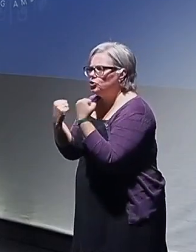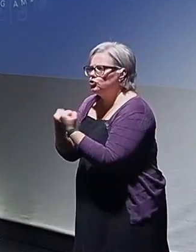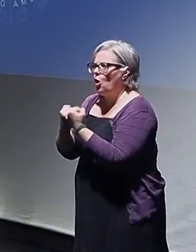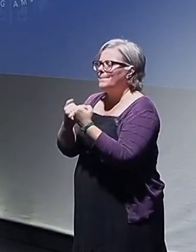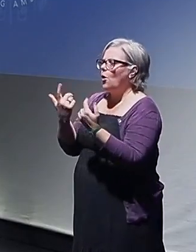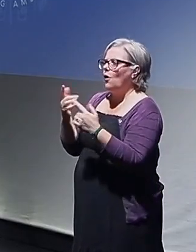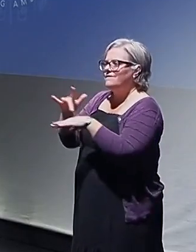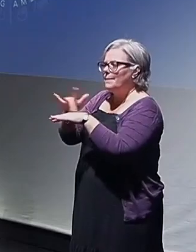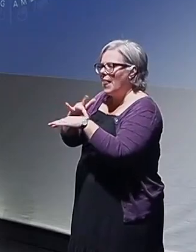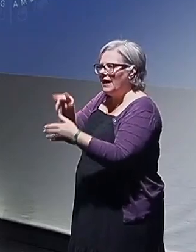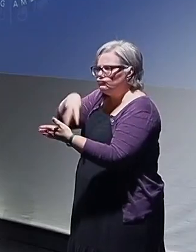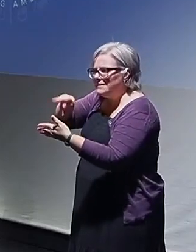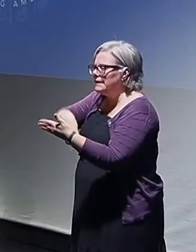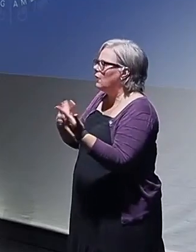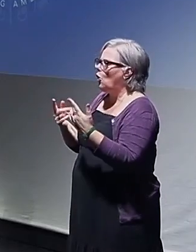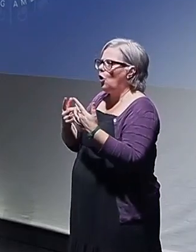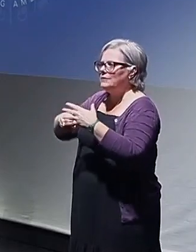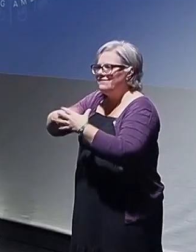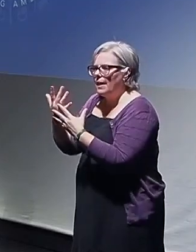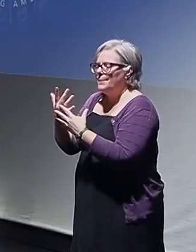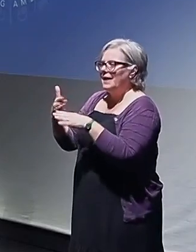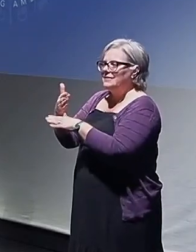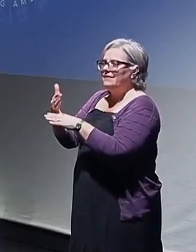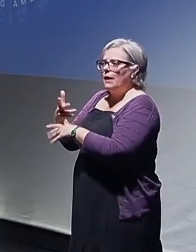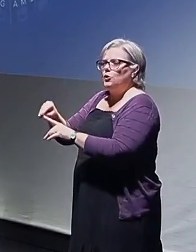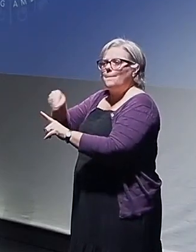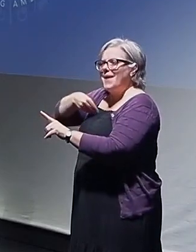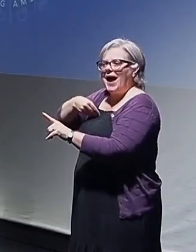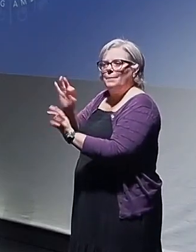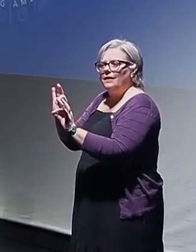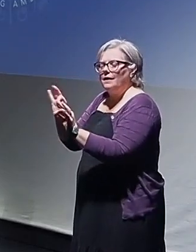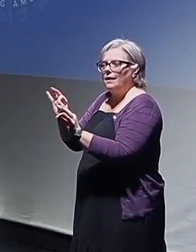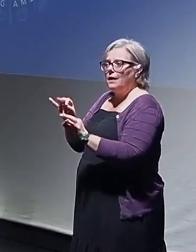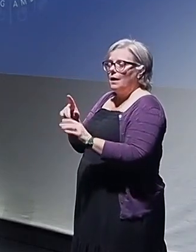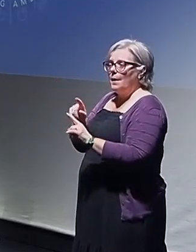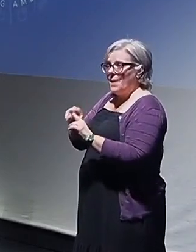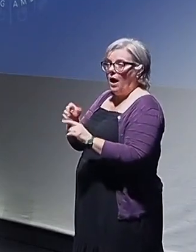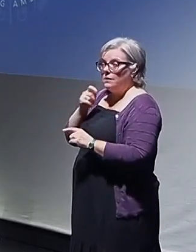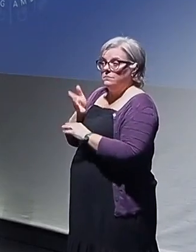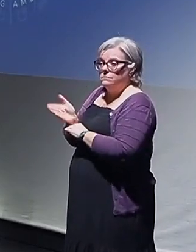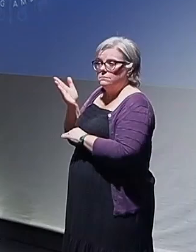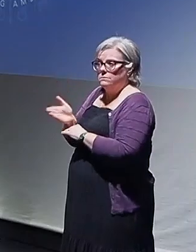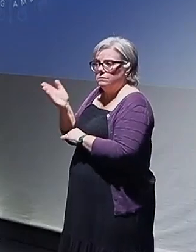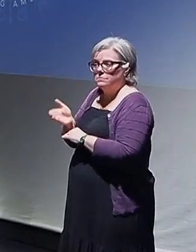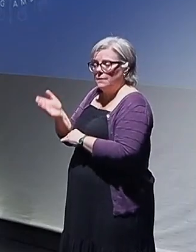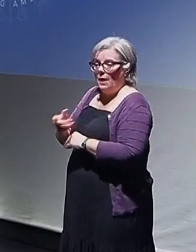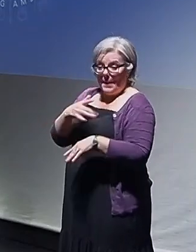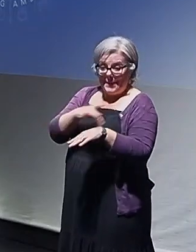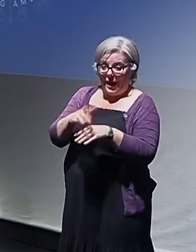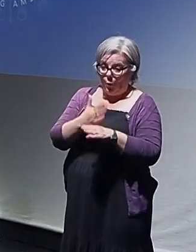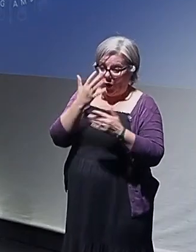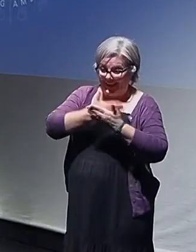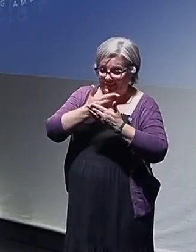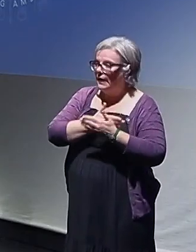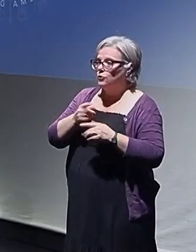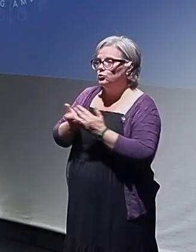play readings or development, and they don't pay you if you're part of the company. I'd be there day in, day out, do the play in the evening, then go the next day and do like